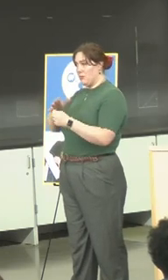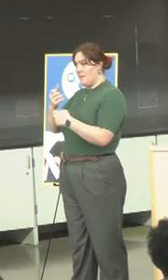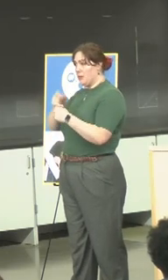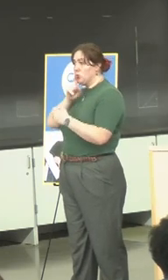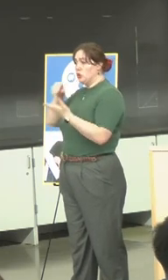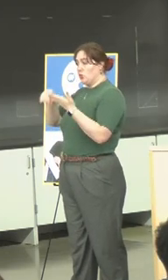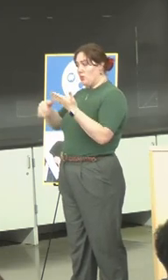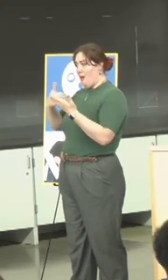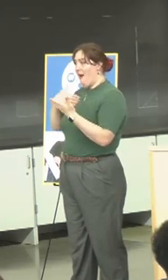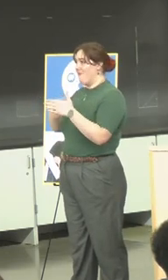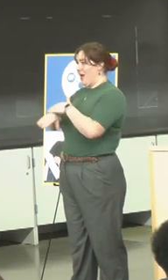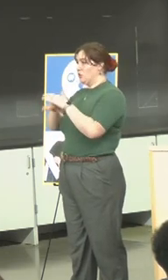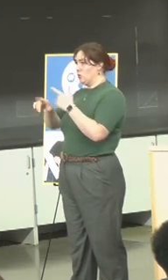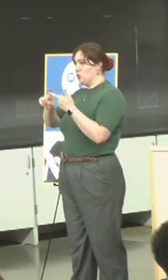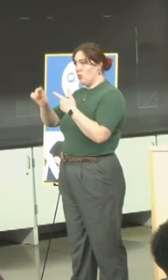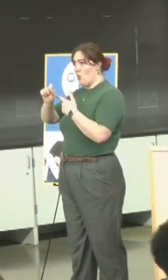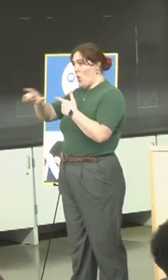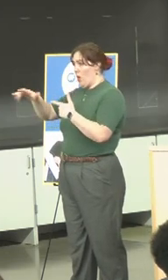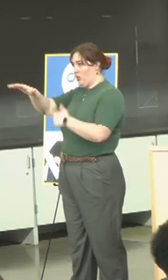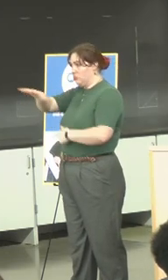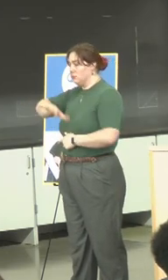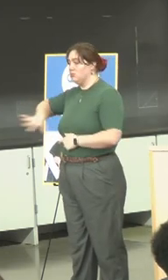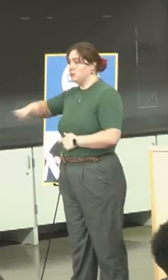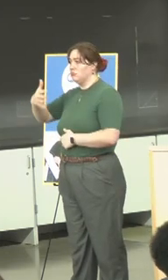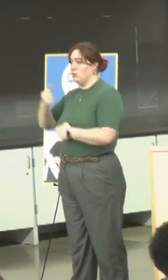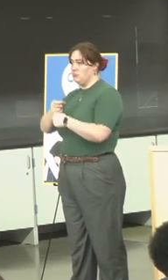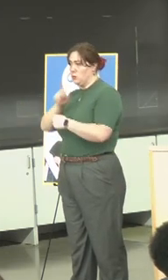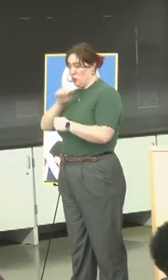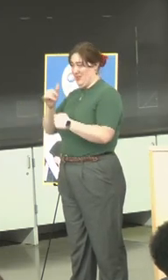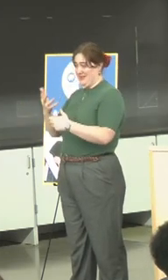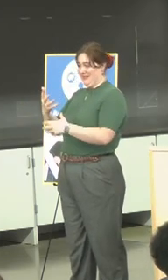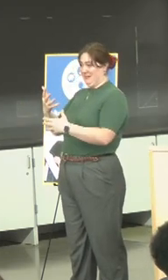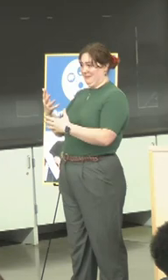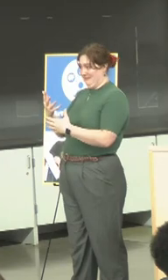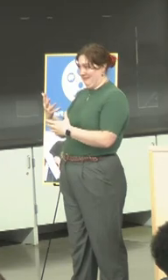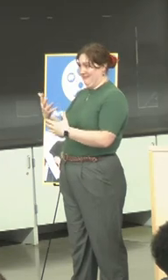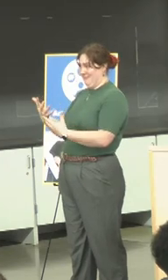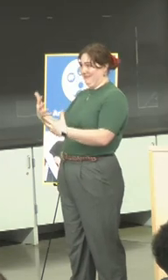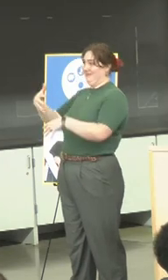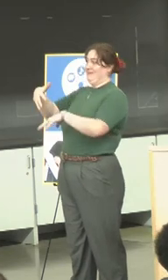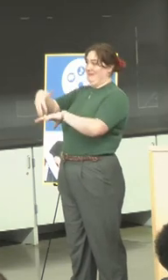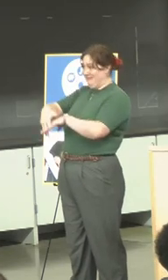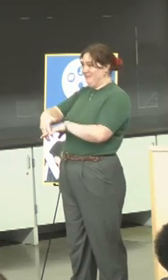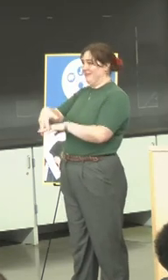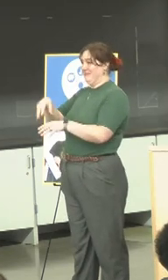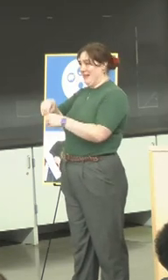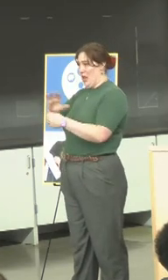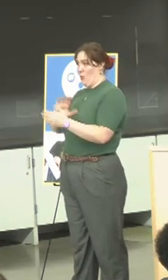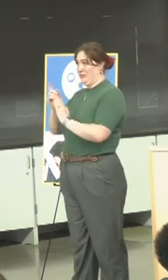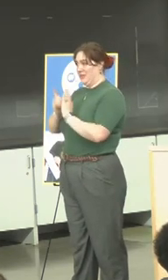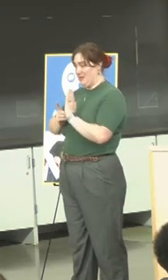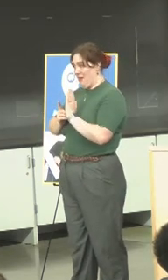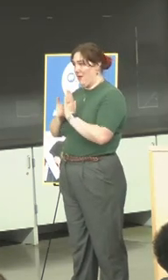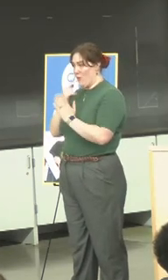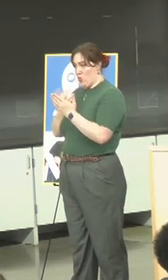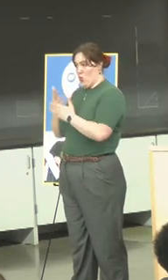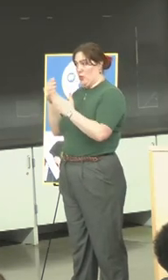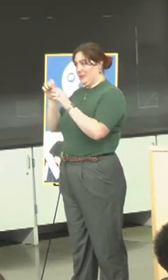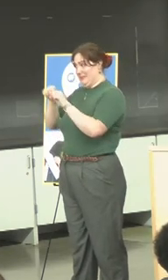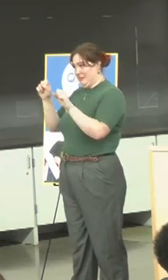throughout our city. So I would say that that's something we want to make sure is built into the design of our system, so that it truly is